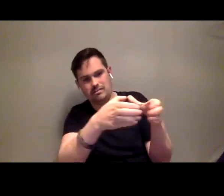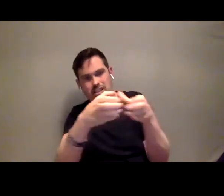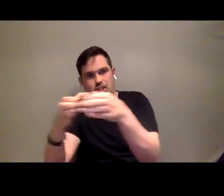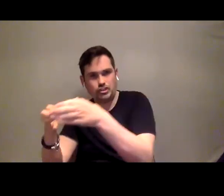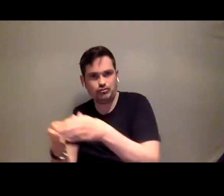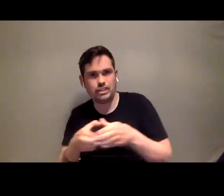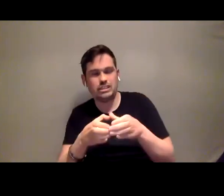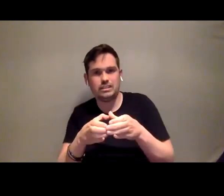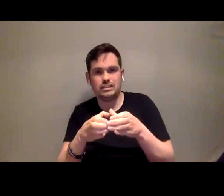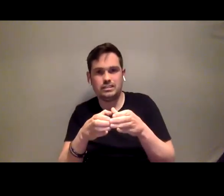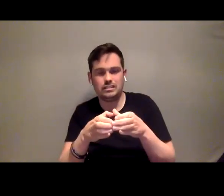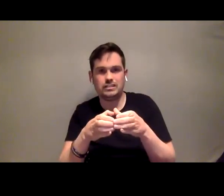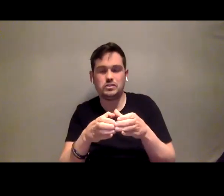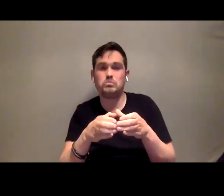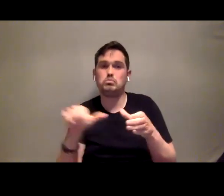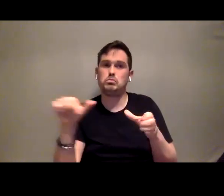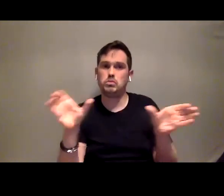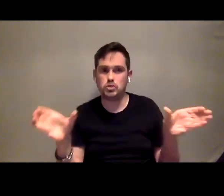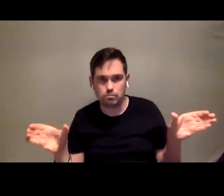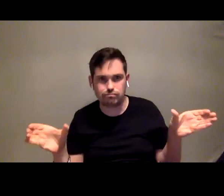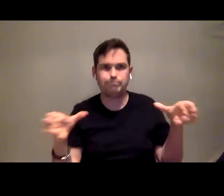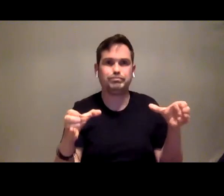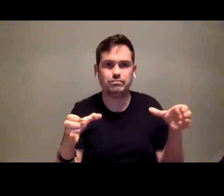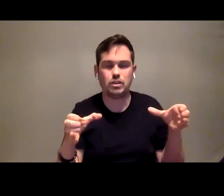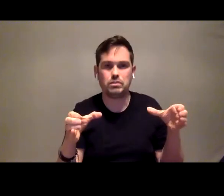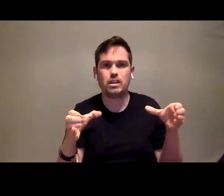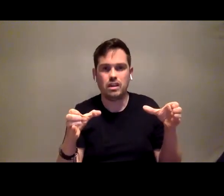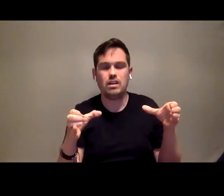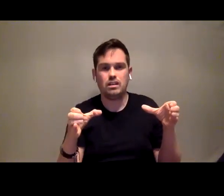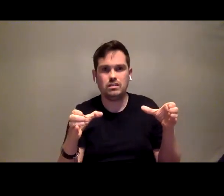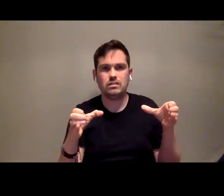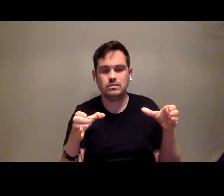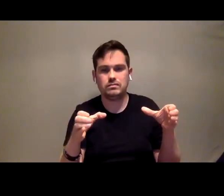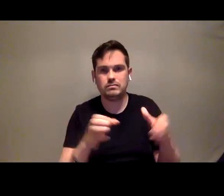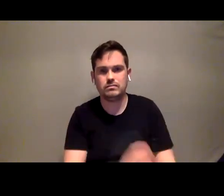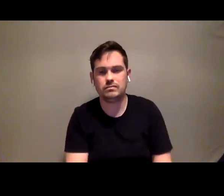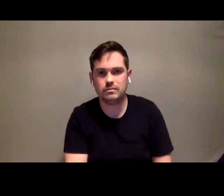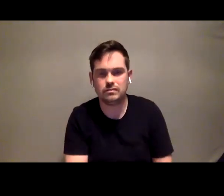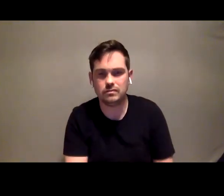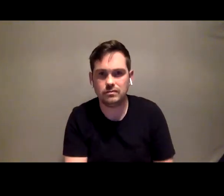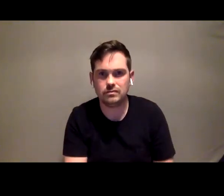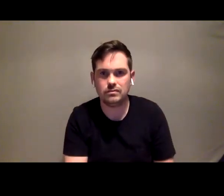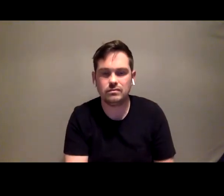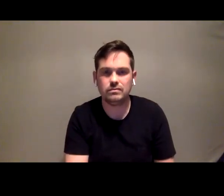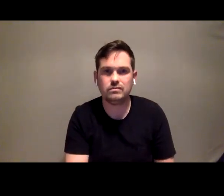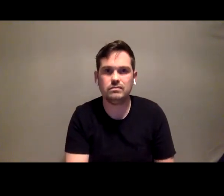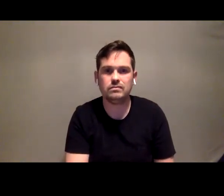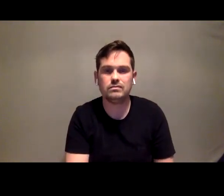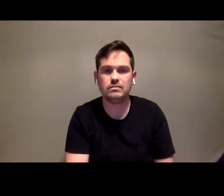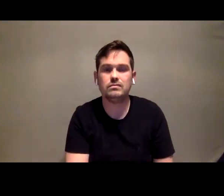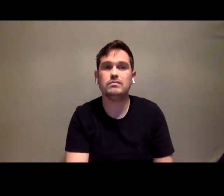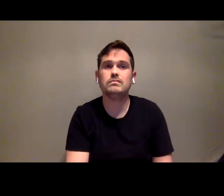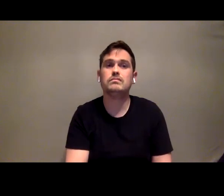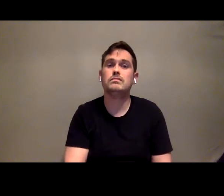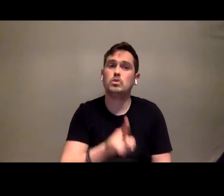this is how we really build an unstoppable movement for the Green New Deal that we need. So, I really urge you to read the